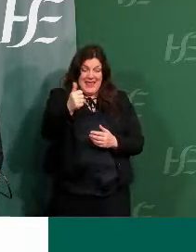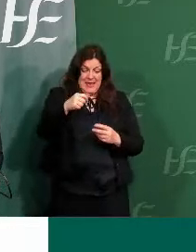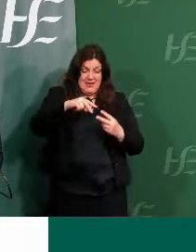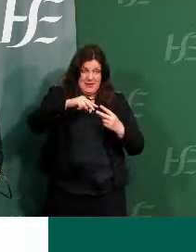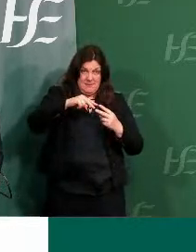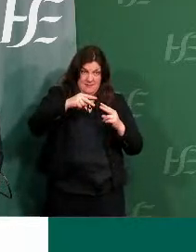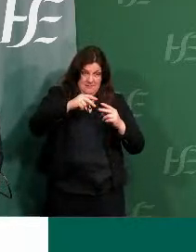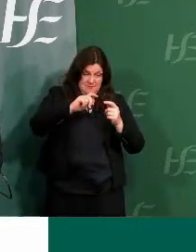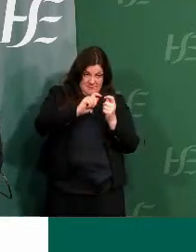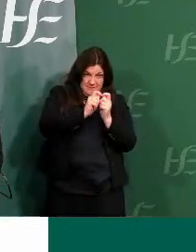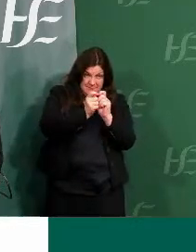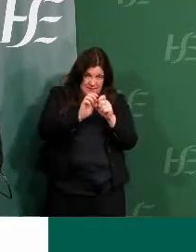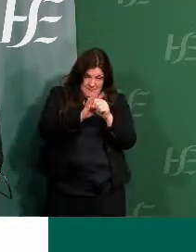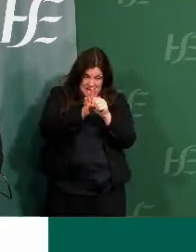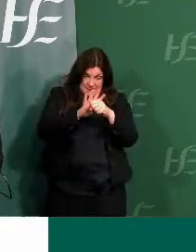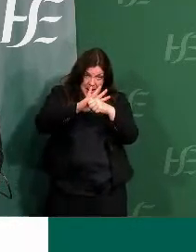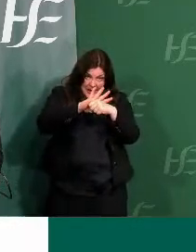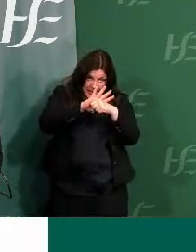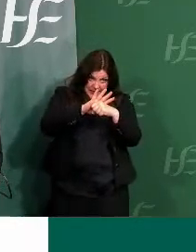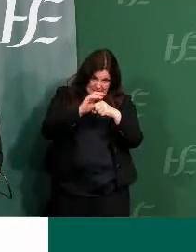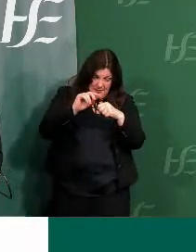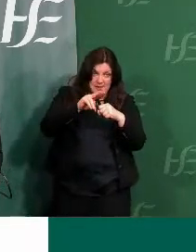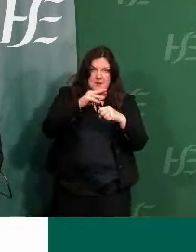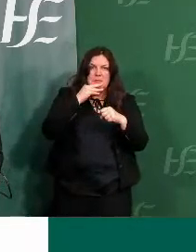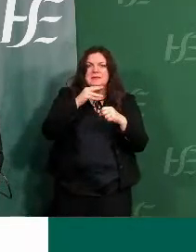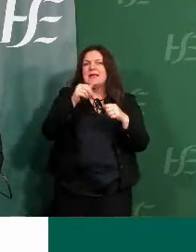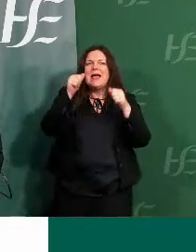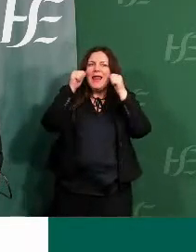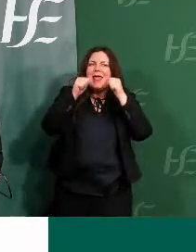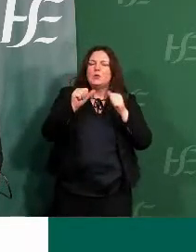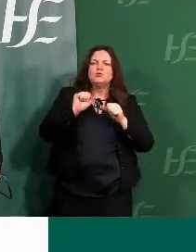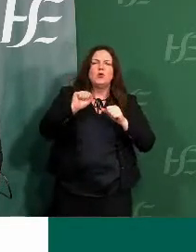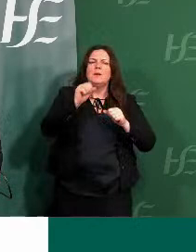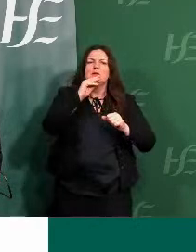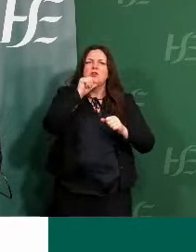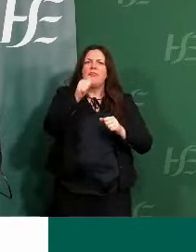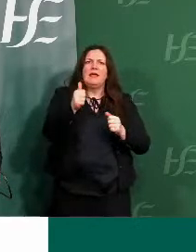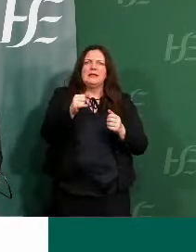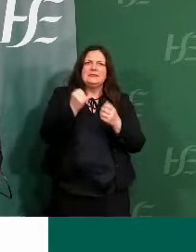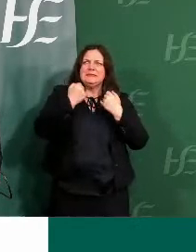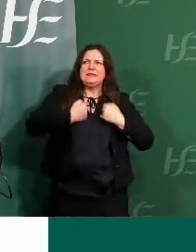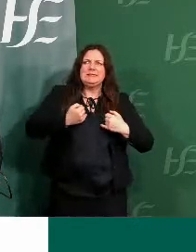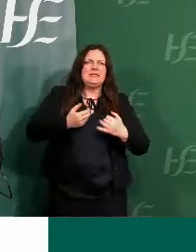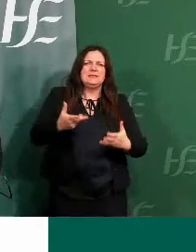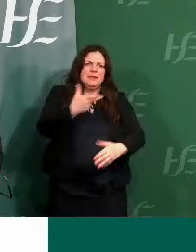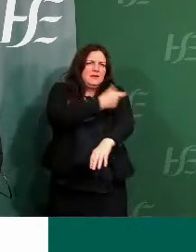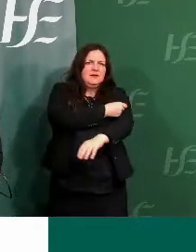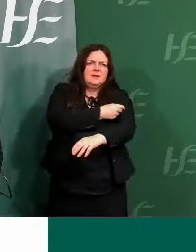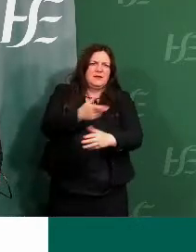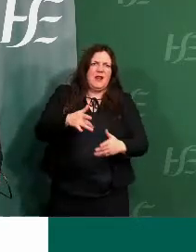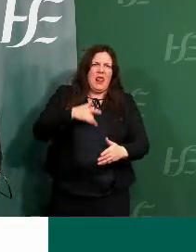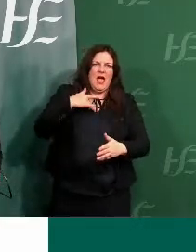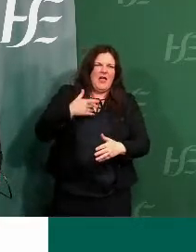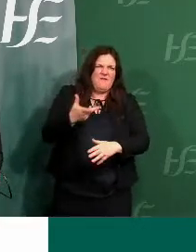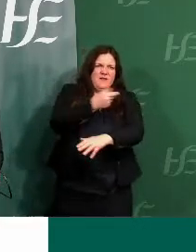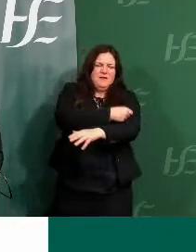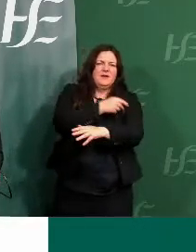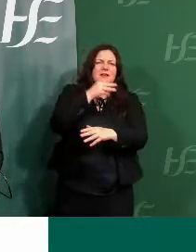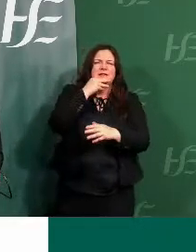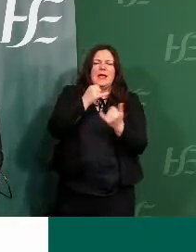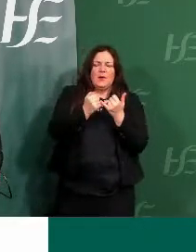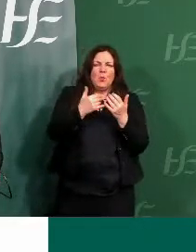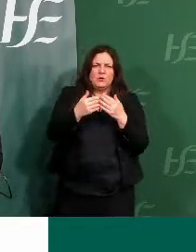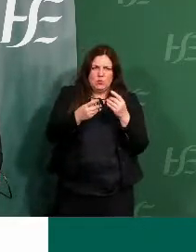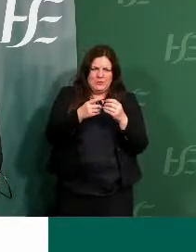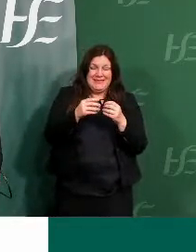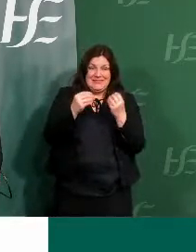protein to trigger immune response. It isn't a live vaccine, virus vaccine at all. It is kind of like a blueprint. It